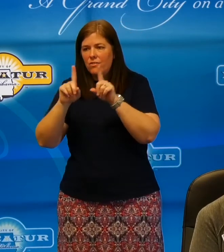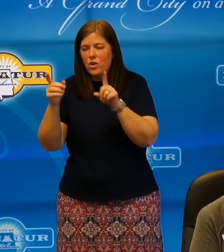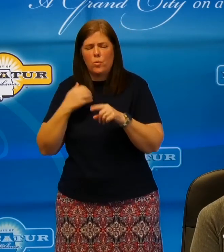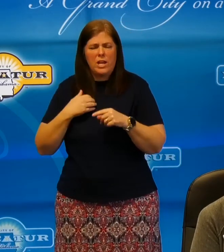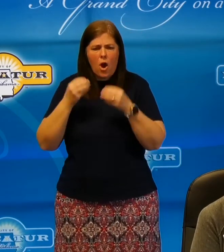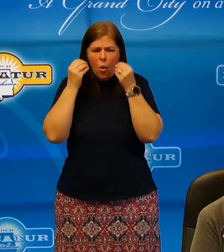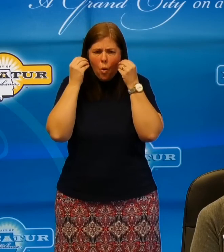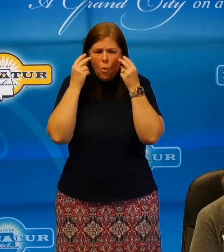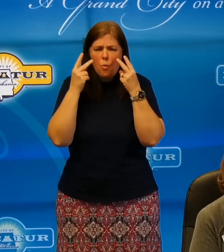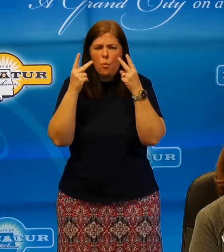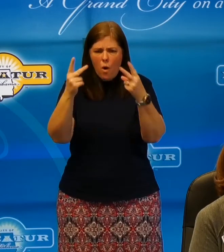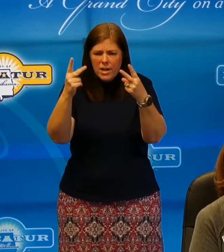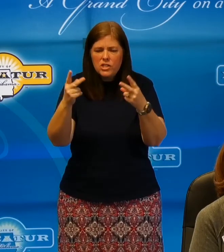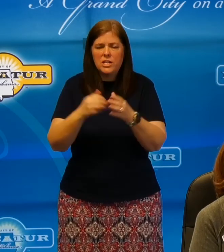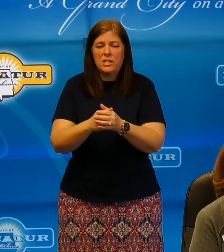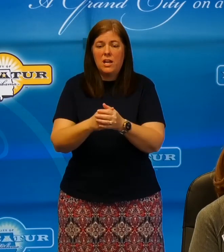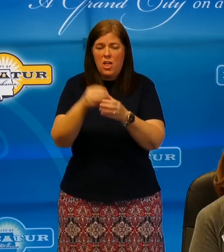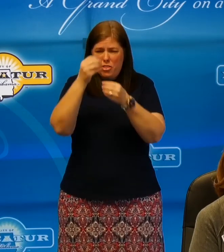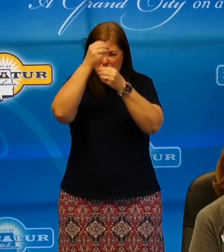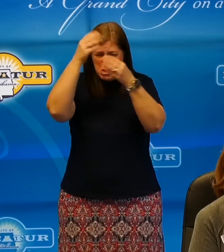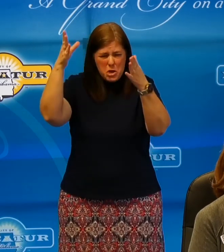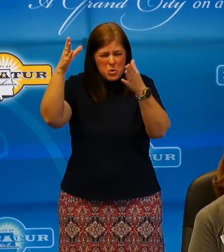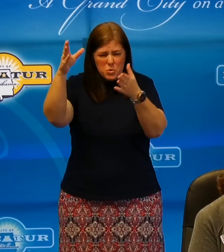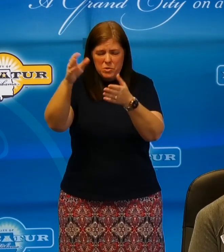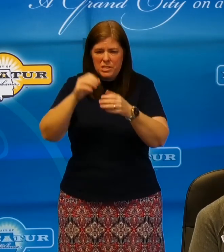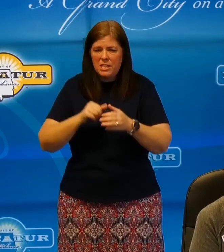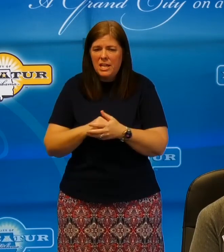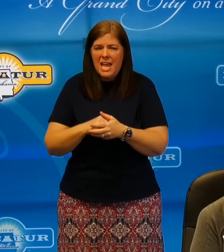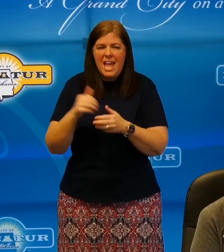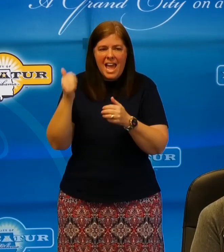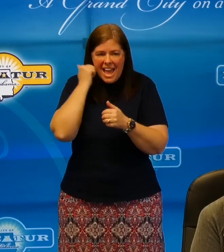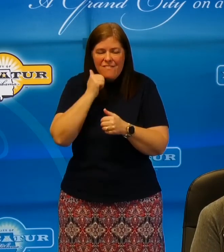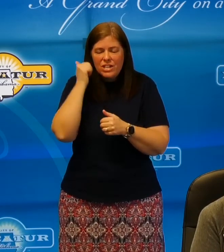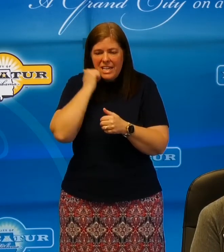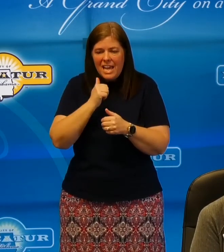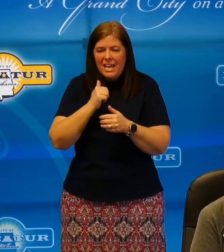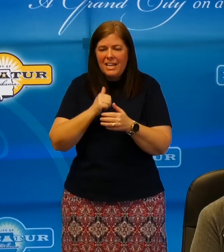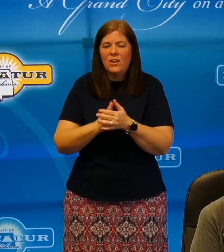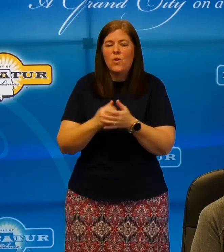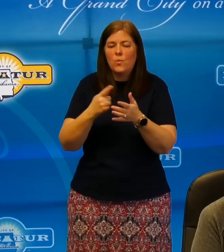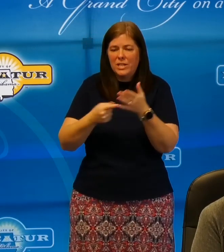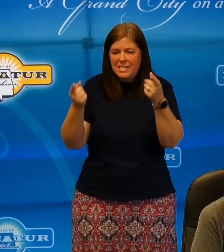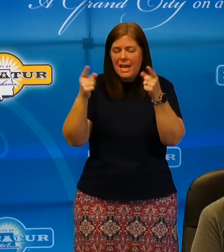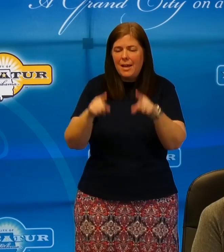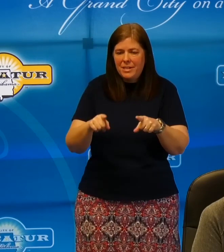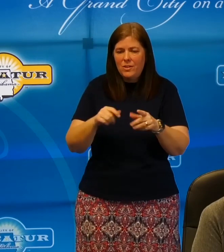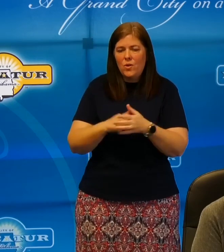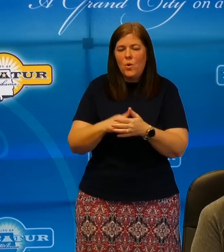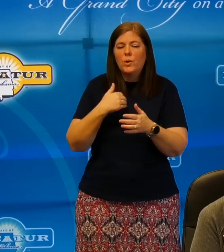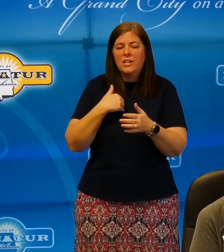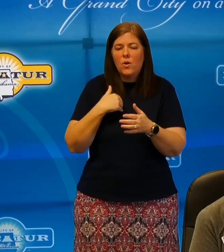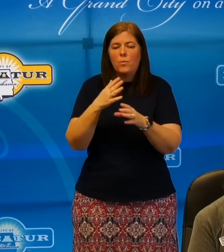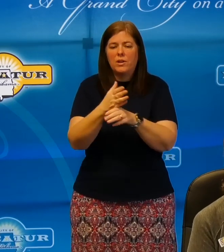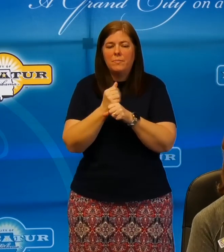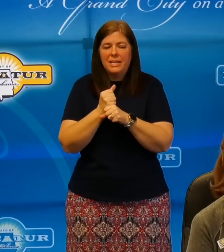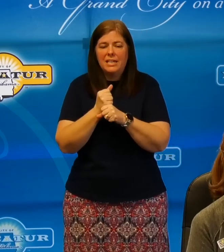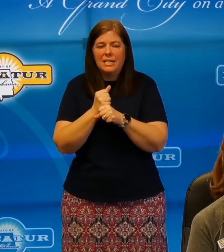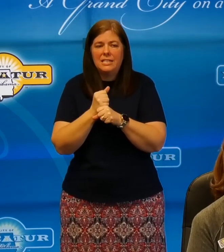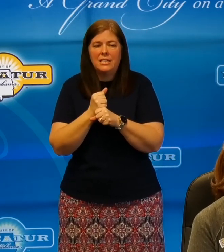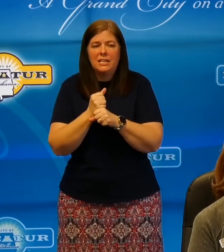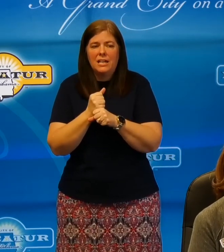very carefully what's going on in New York and what's going on in Louisiana. We don't want to get caught